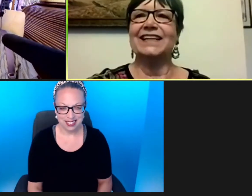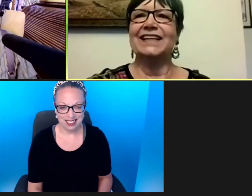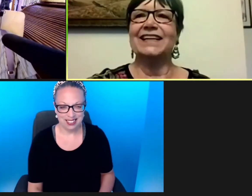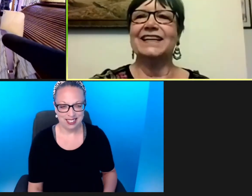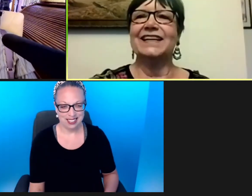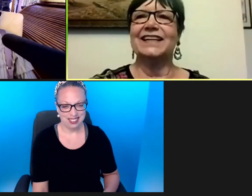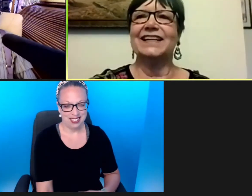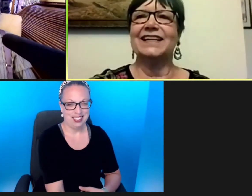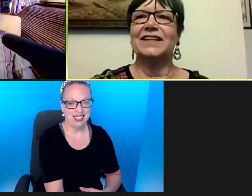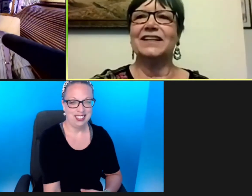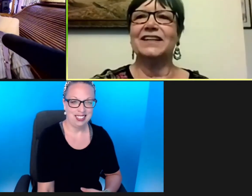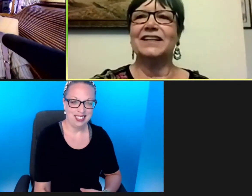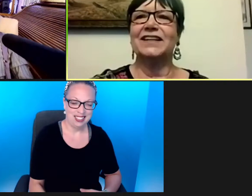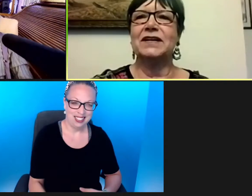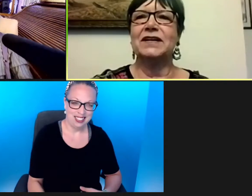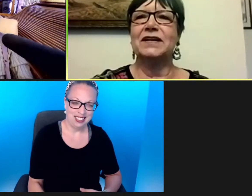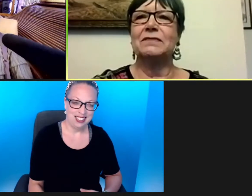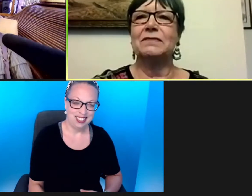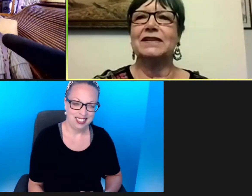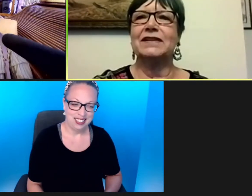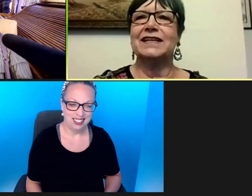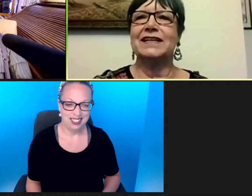She's saying bye-bye. All right.